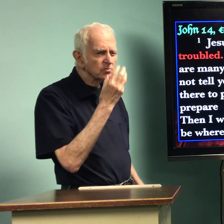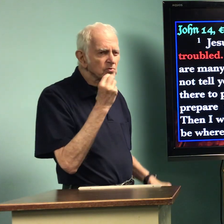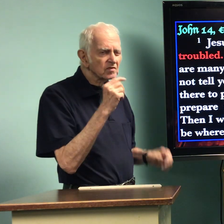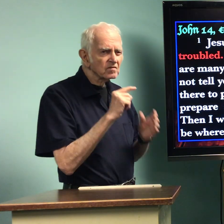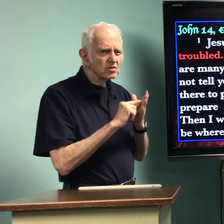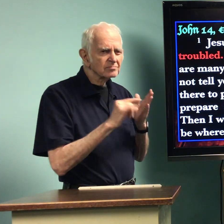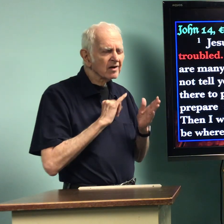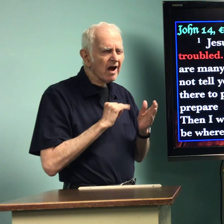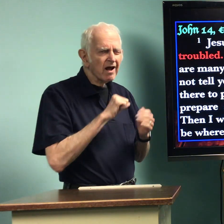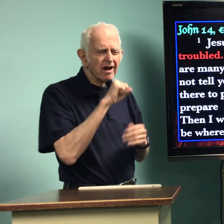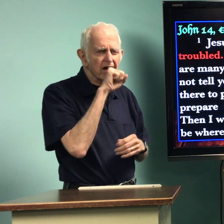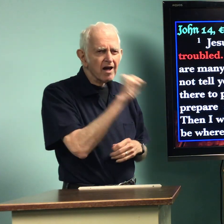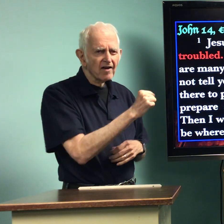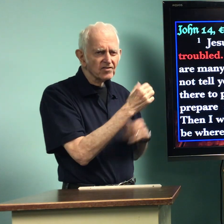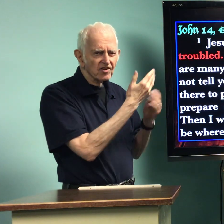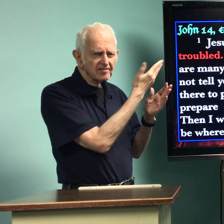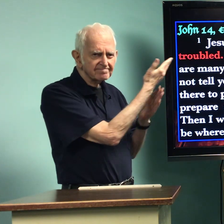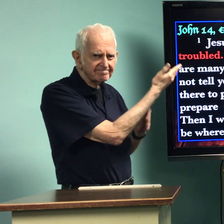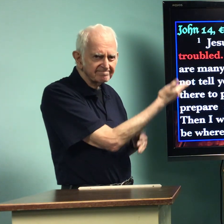This is a beautiful verse and I love it.